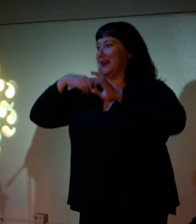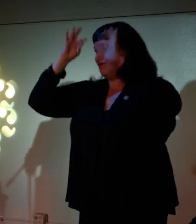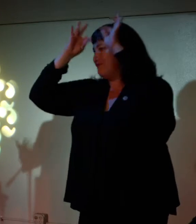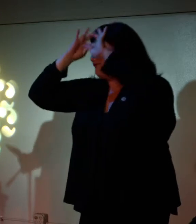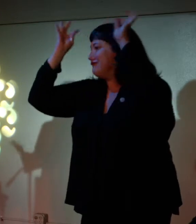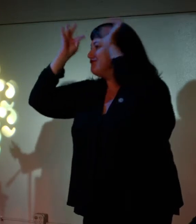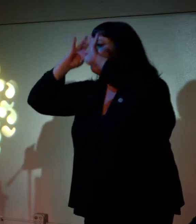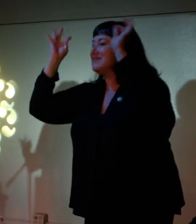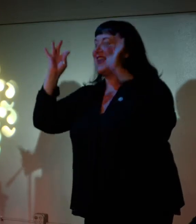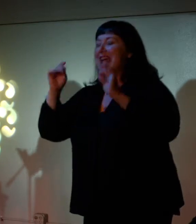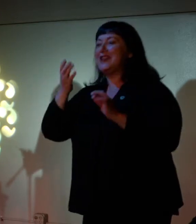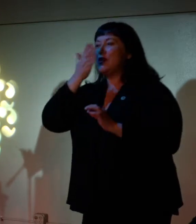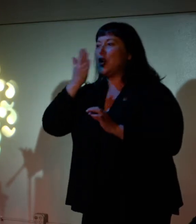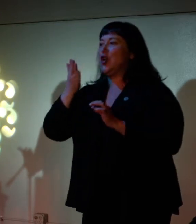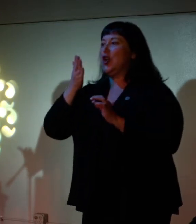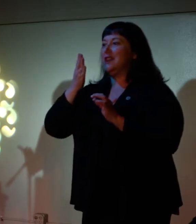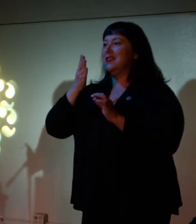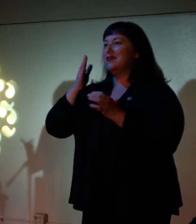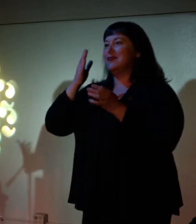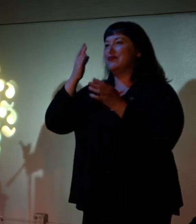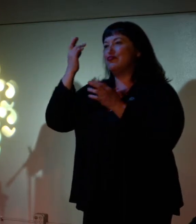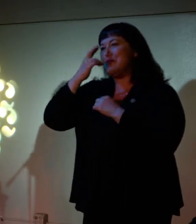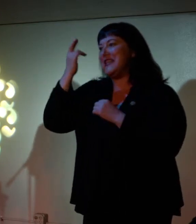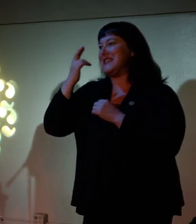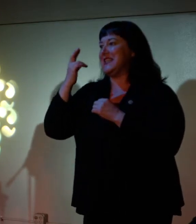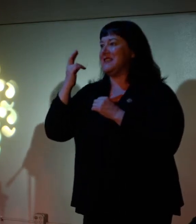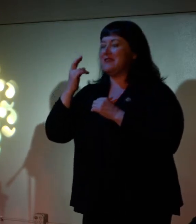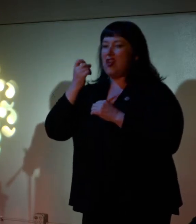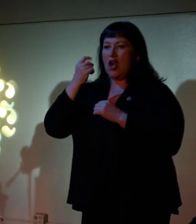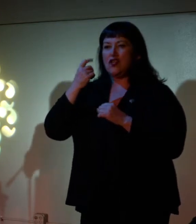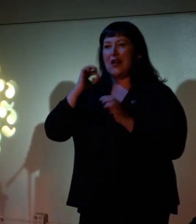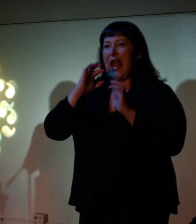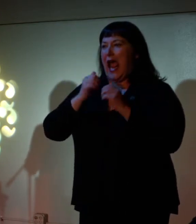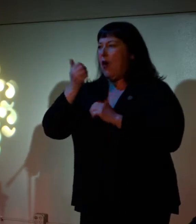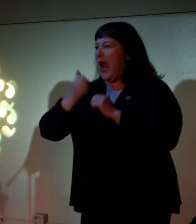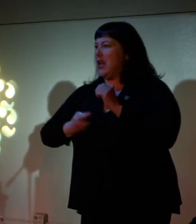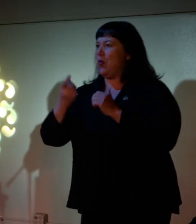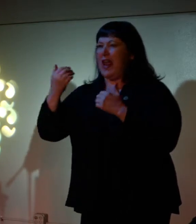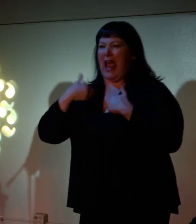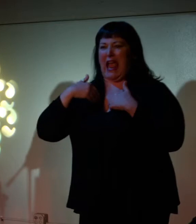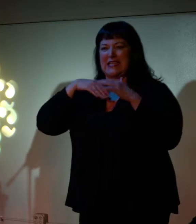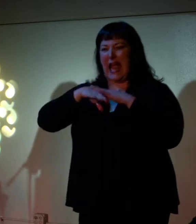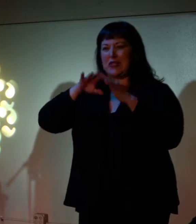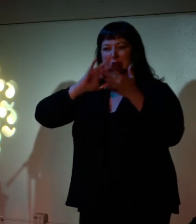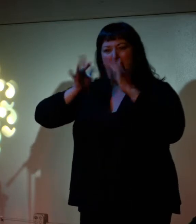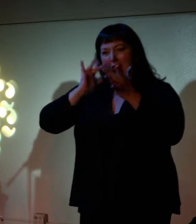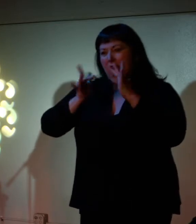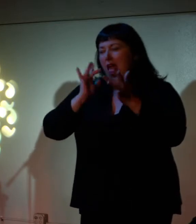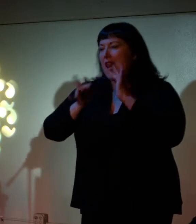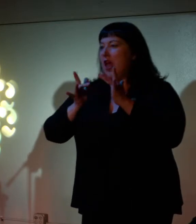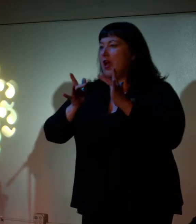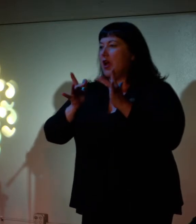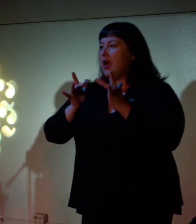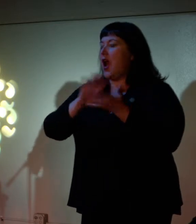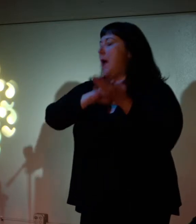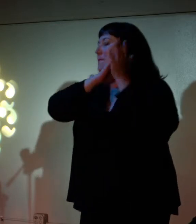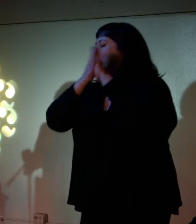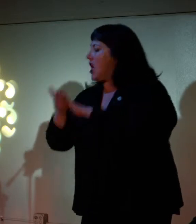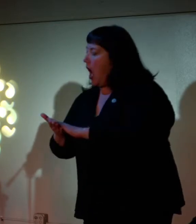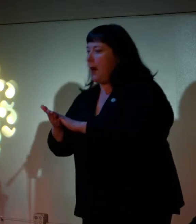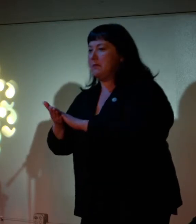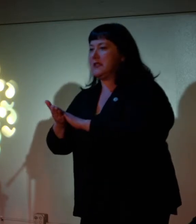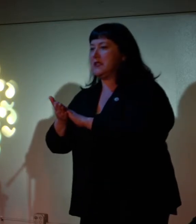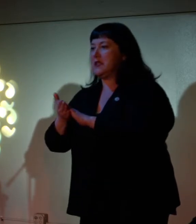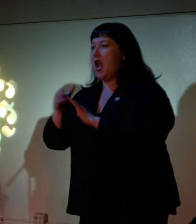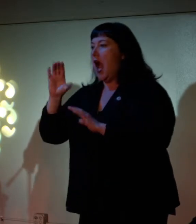And it's an excuse to start to understand how anyone that has access to the entire internet becomes a conspiracy theorist, no matter